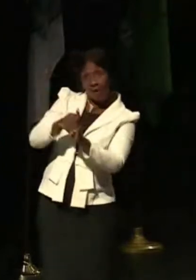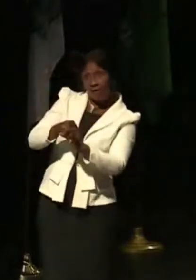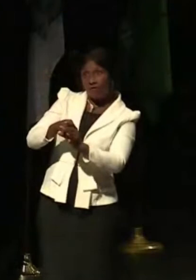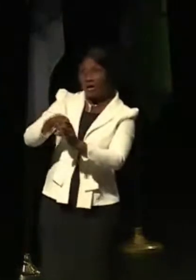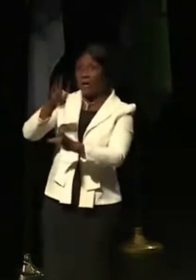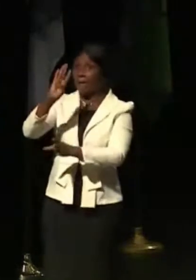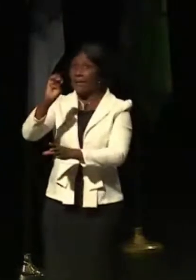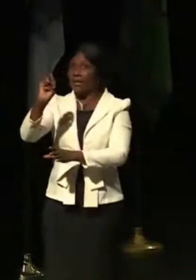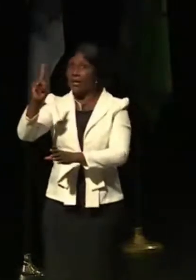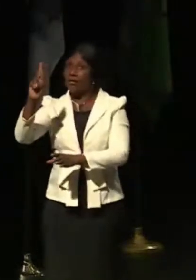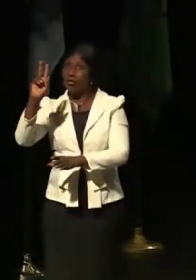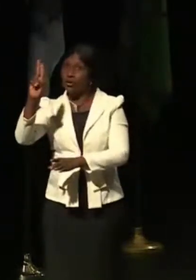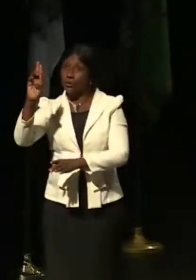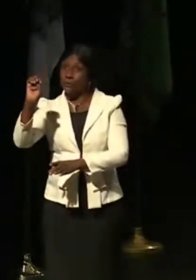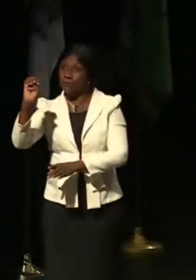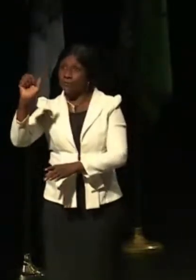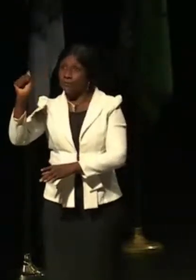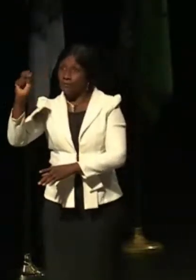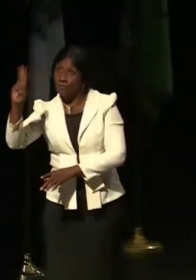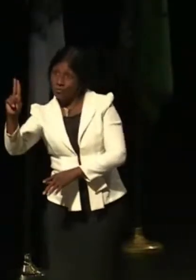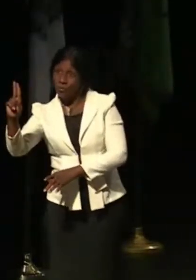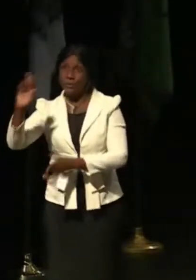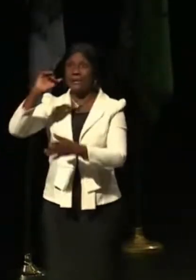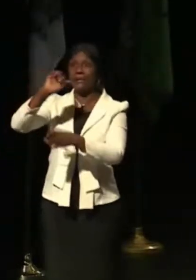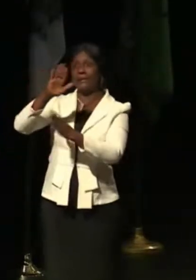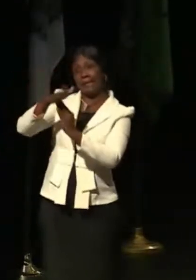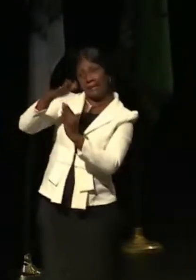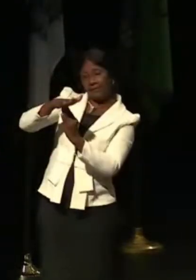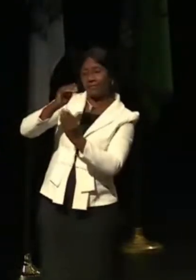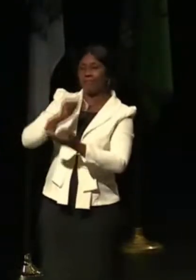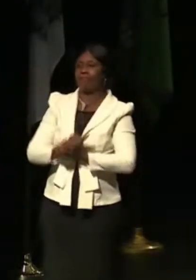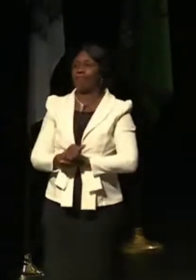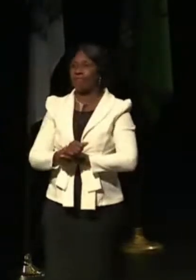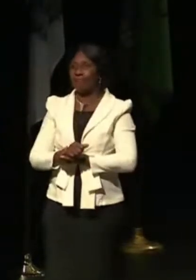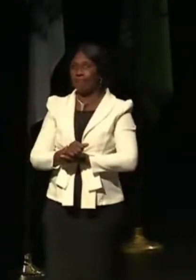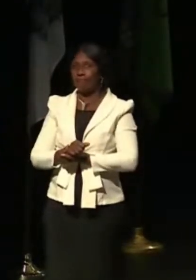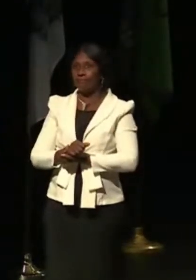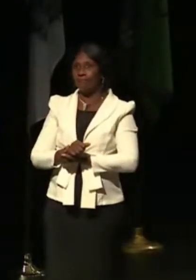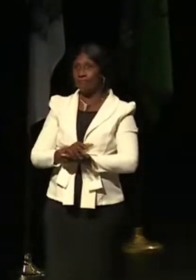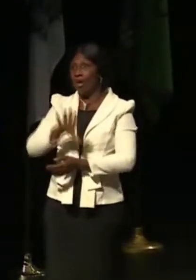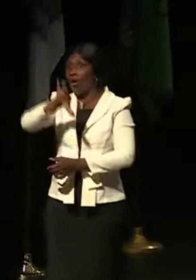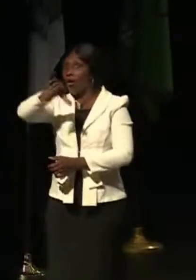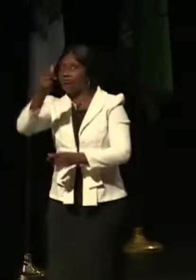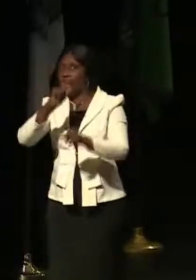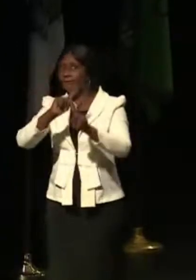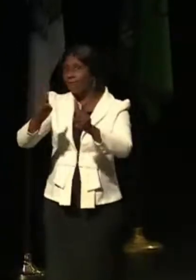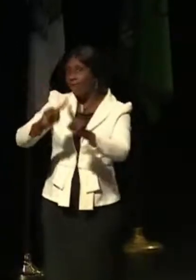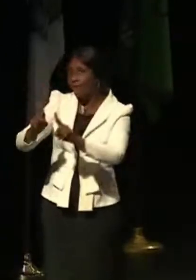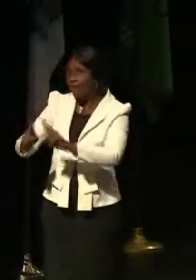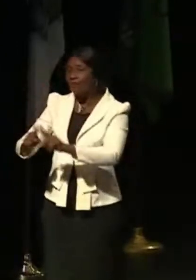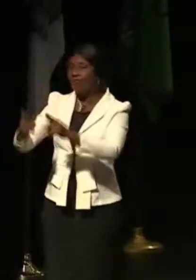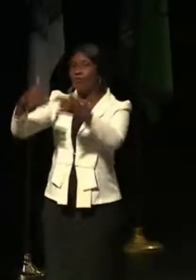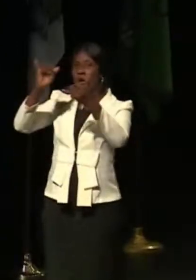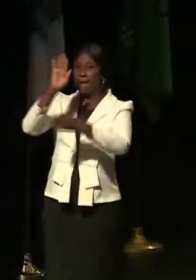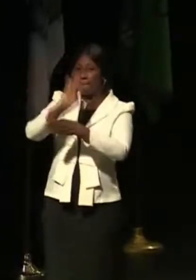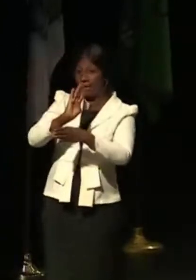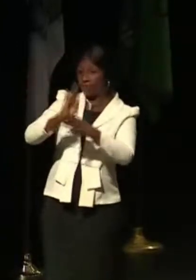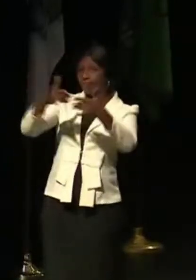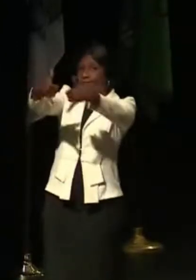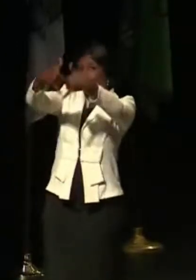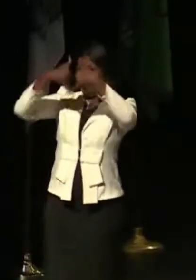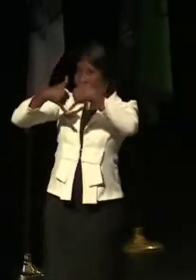National Entrepreneurship Development Company Limited, Arthur Lockjack Global School of Business,